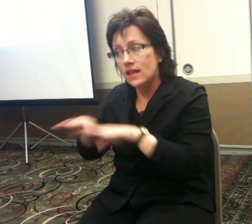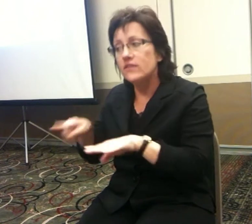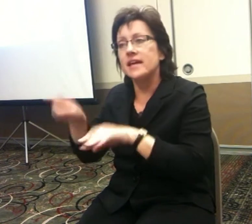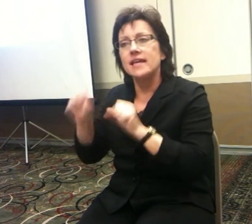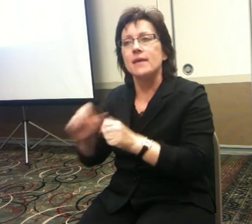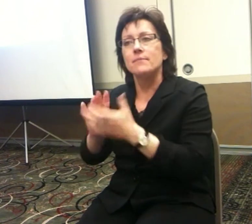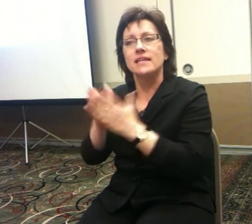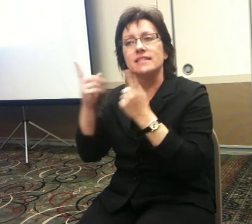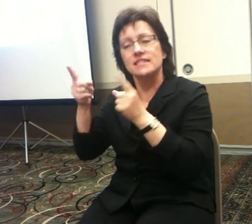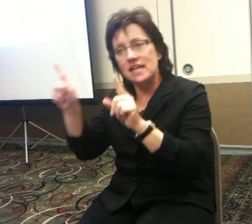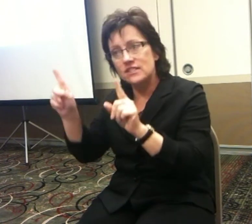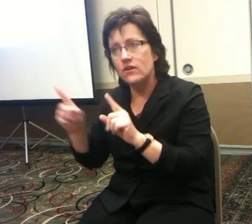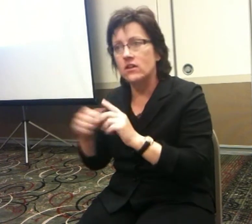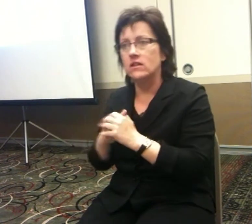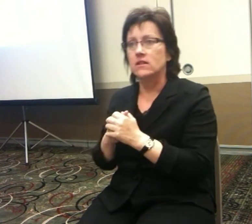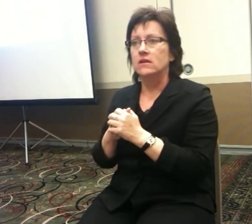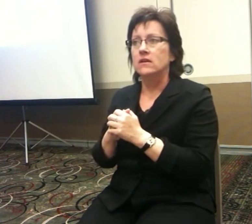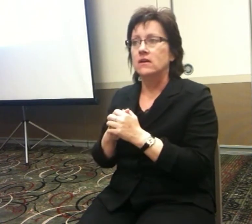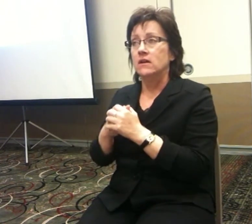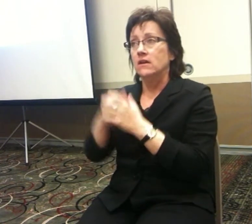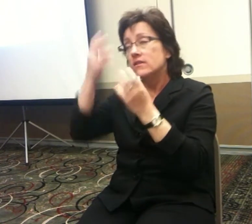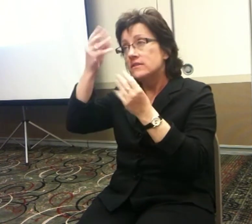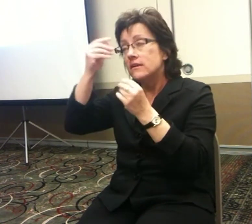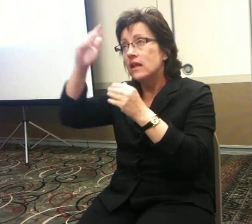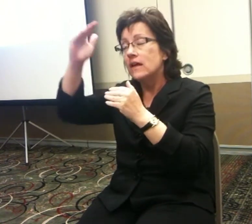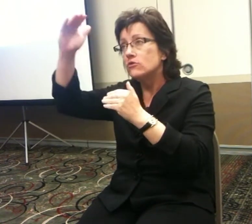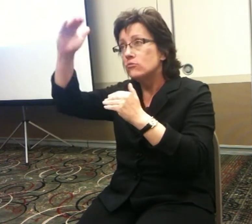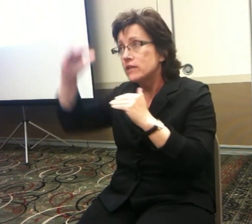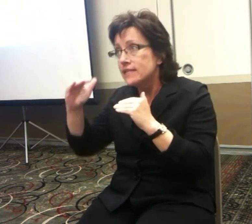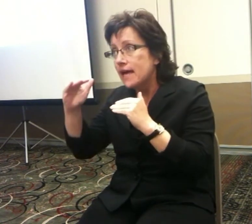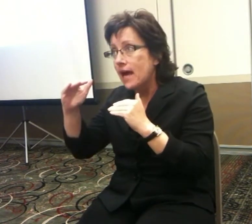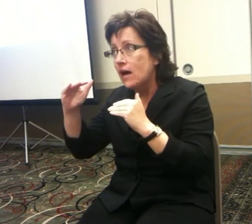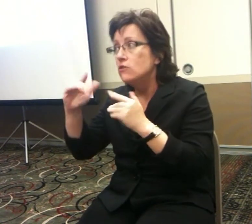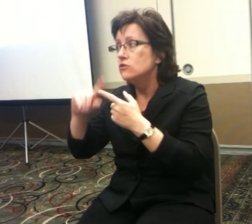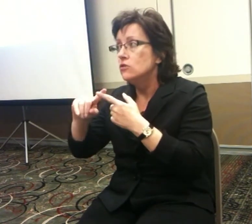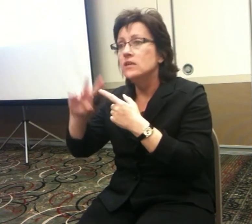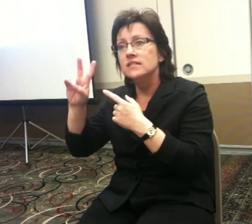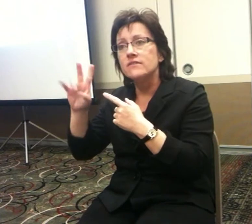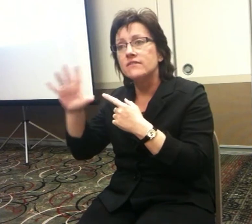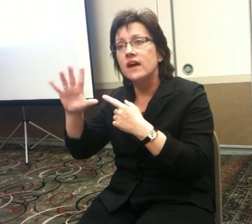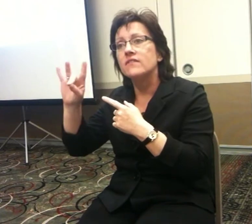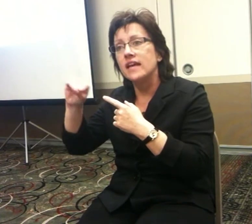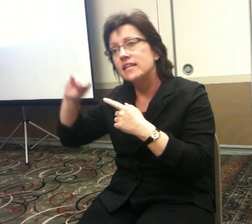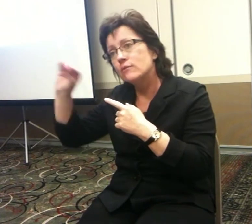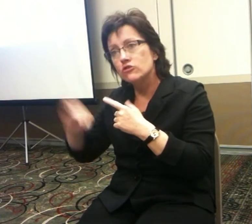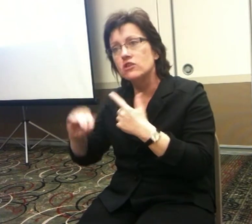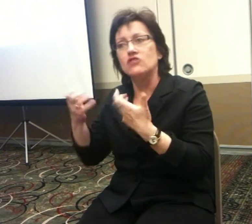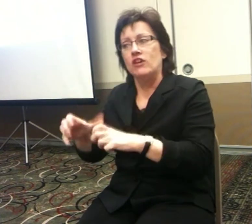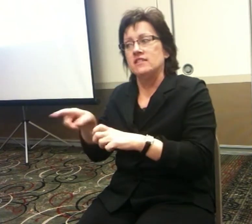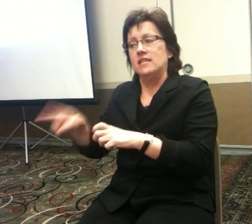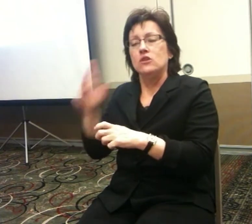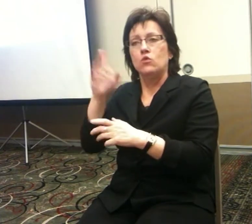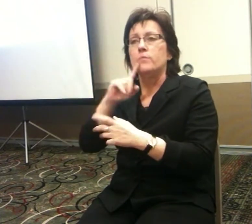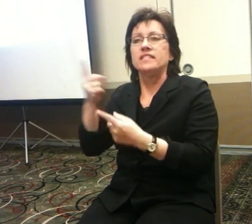the material to a level where there's a 75-80% chance of this kid being successful, because most kids won't continue to work without at least that